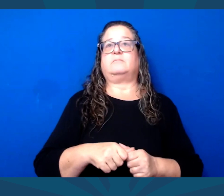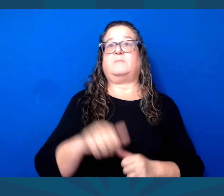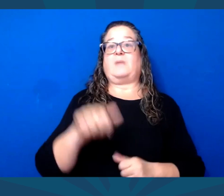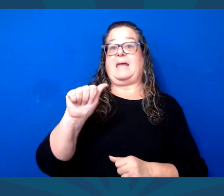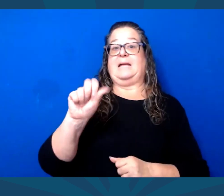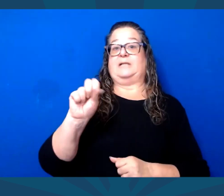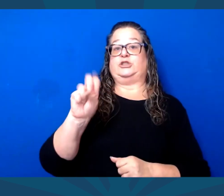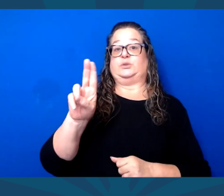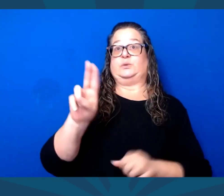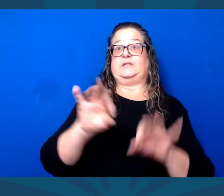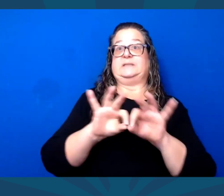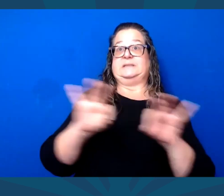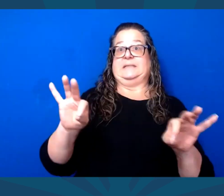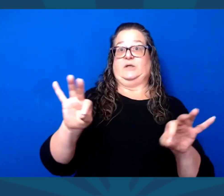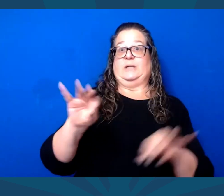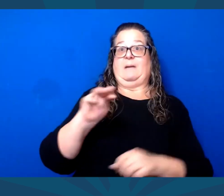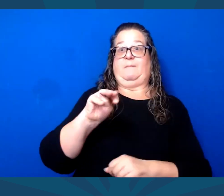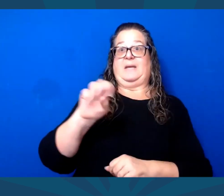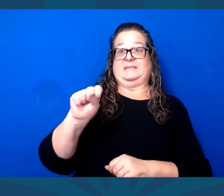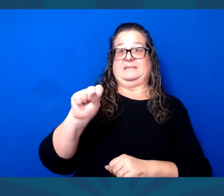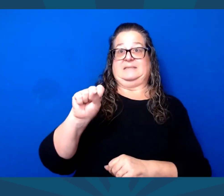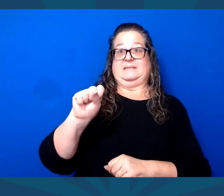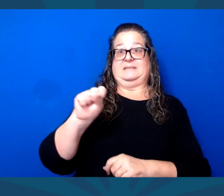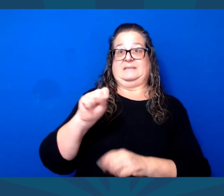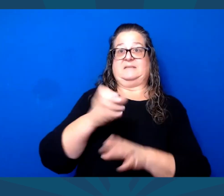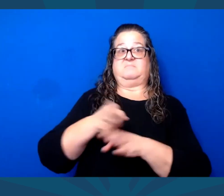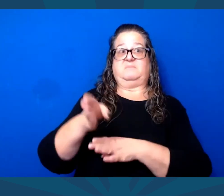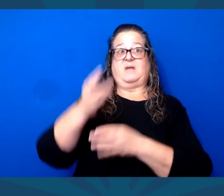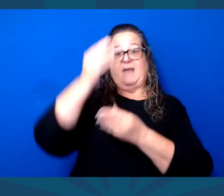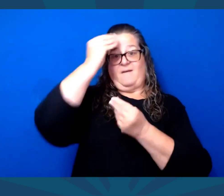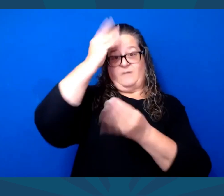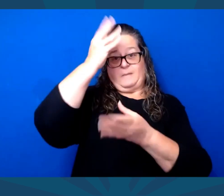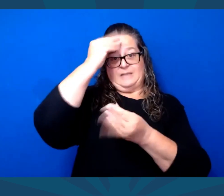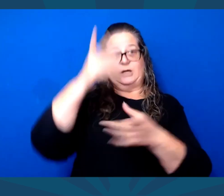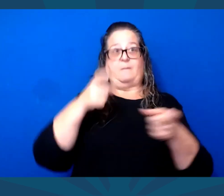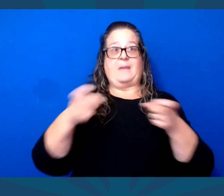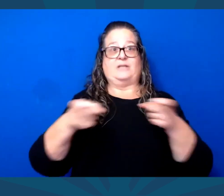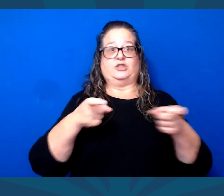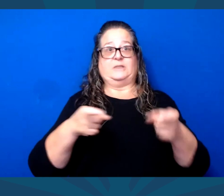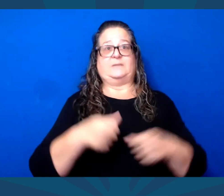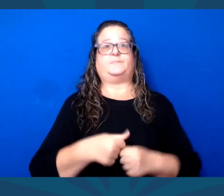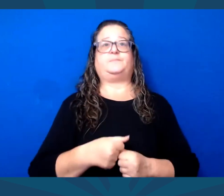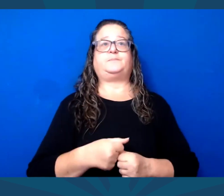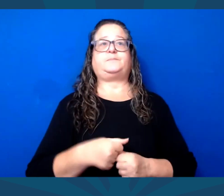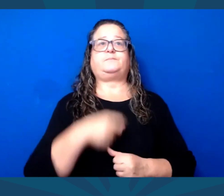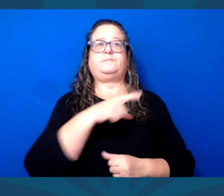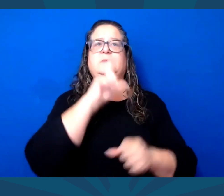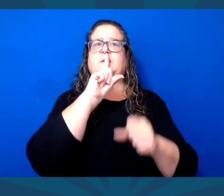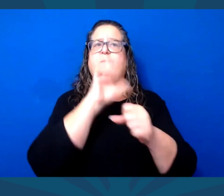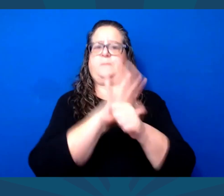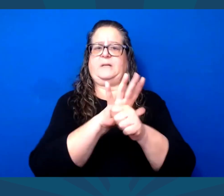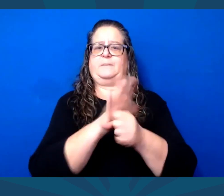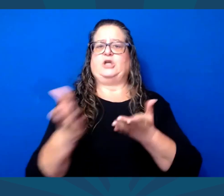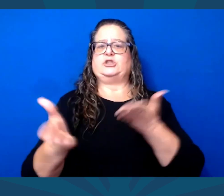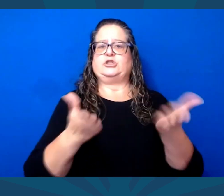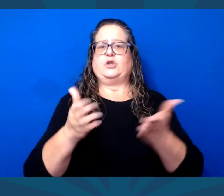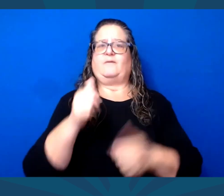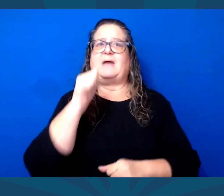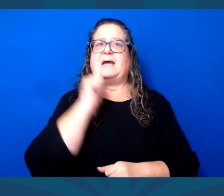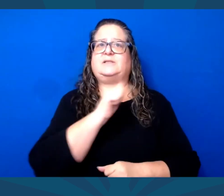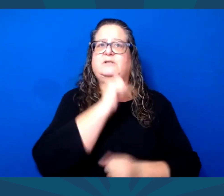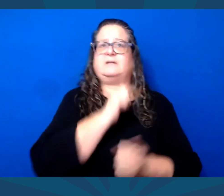Information Systems from Rockhurst University and an MS in Information Management from Arizona State University.